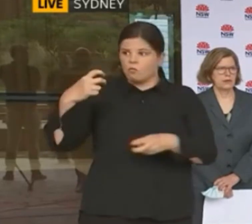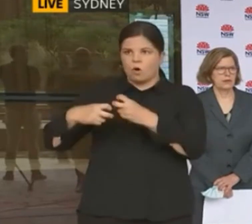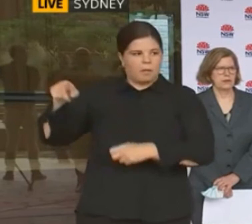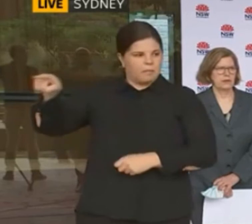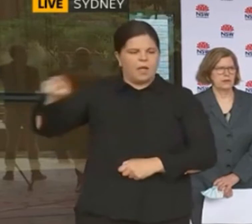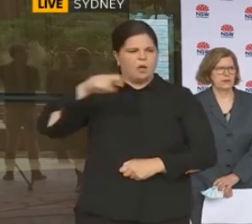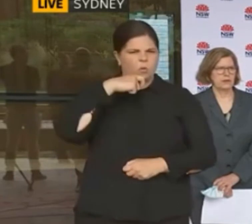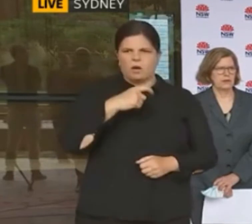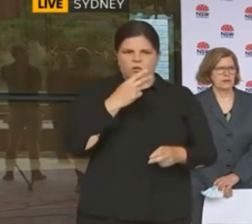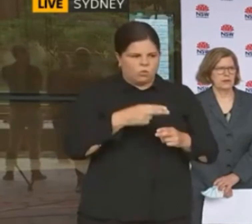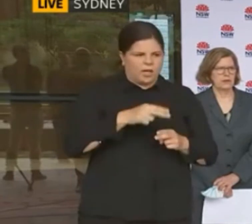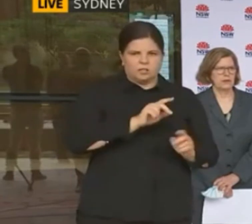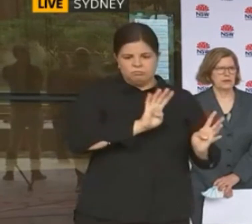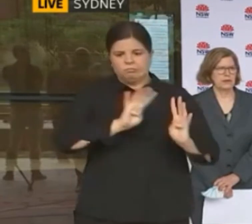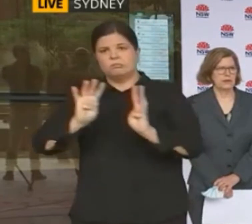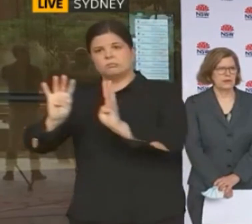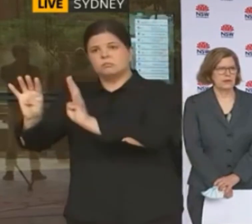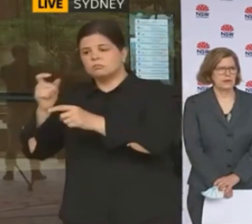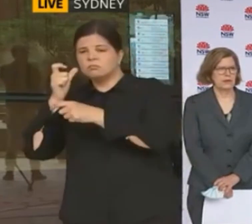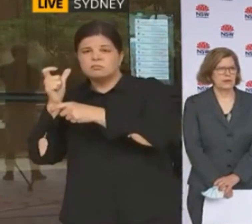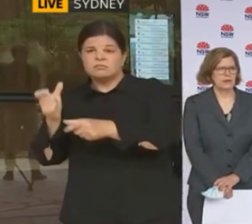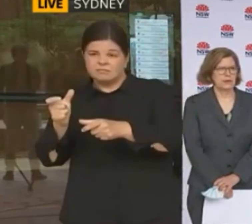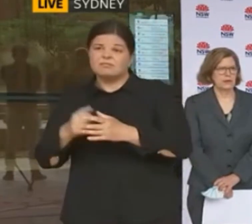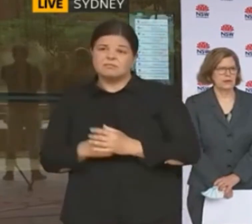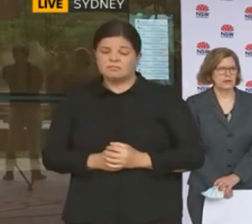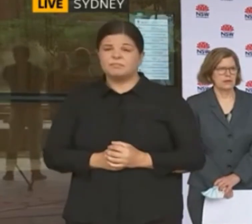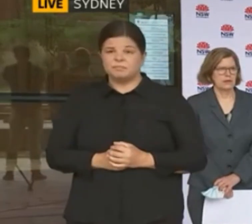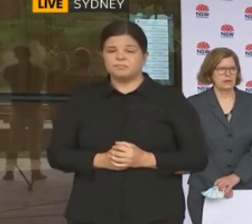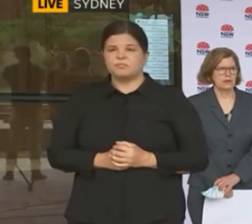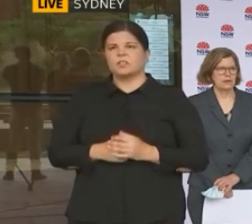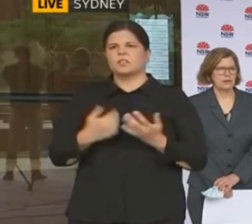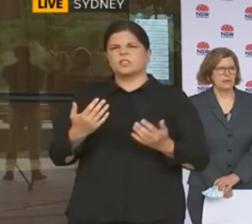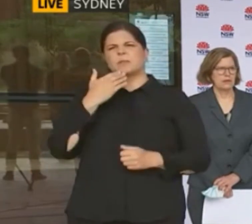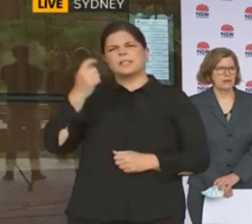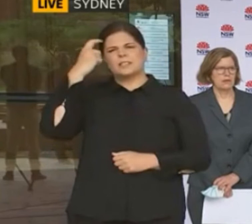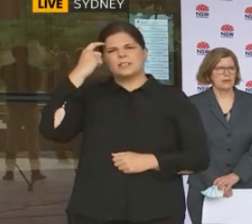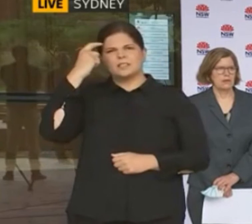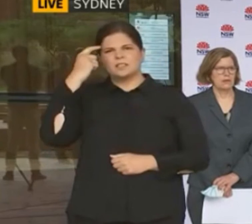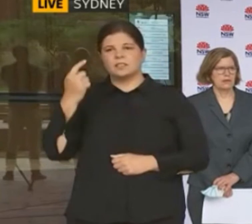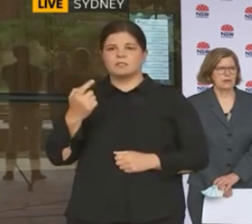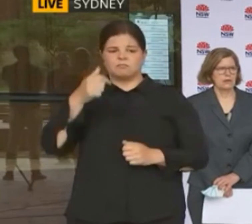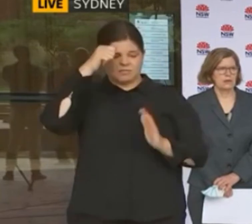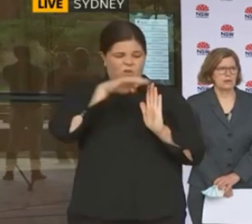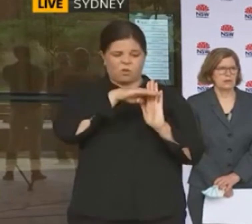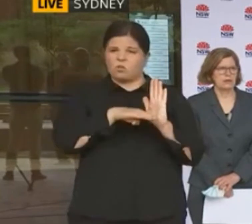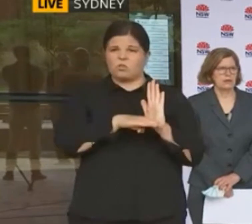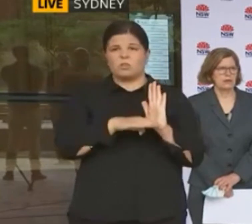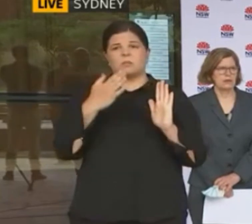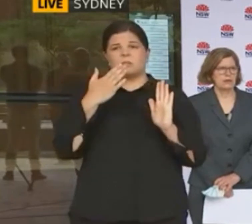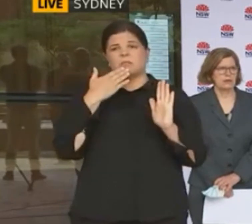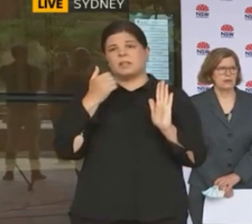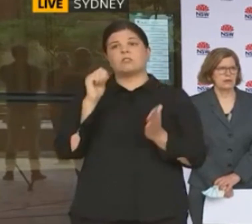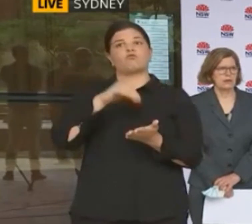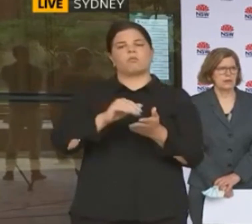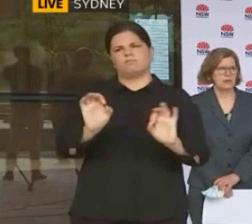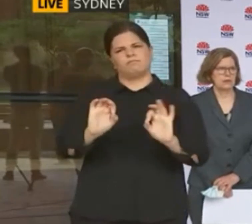So, we expect that people would display some common sense and not turn up in areas in breach of the public health order. So,